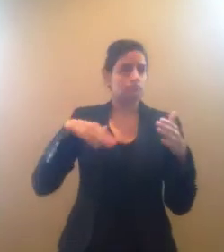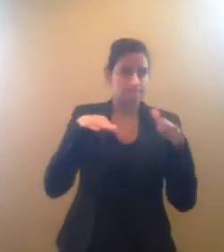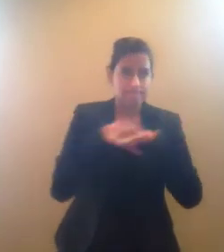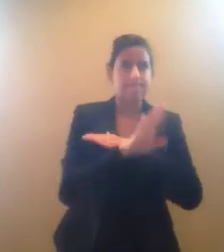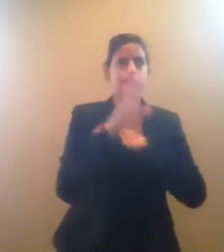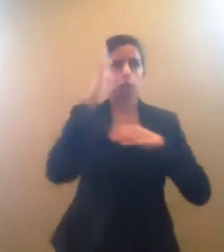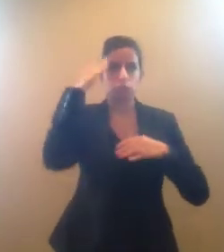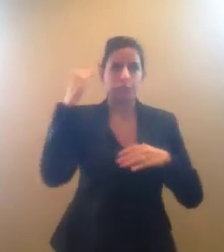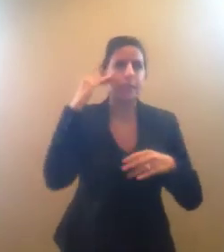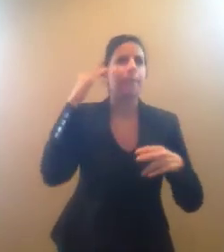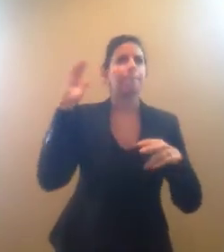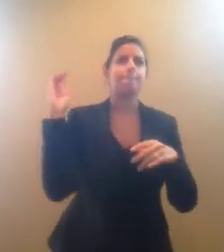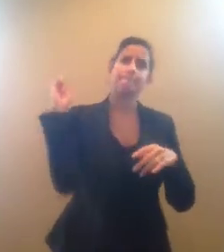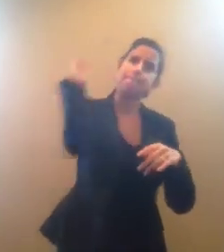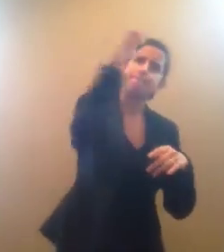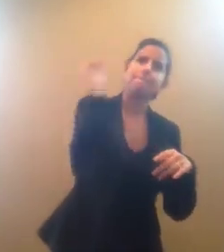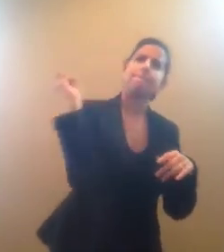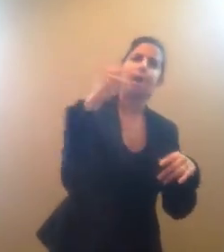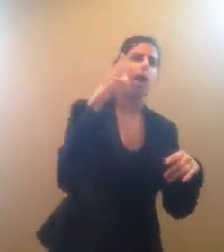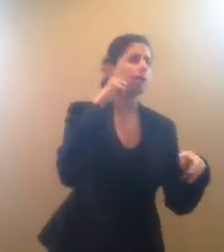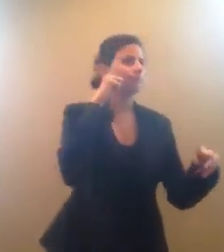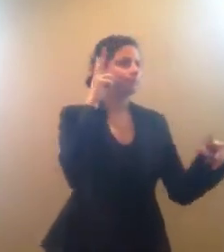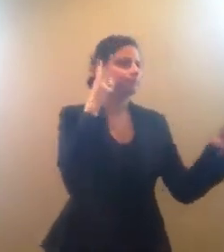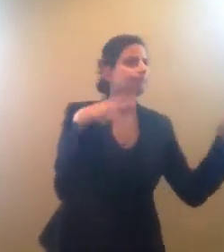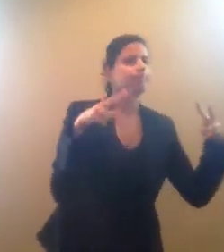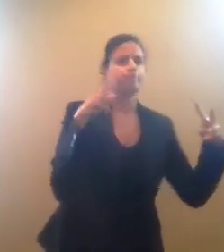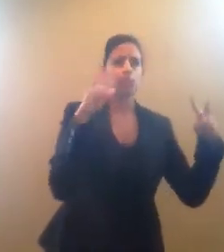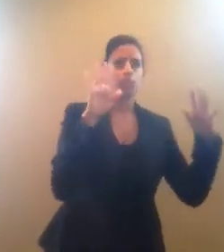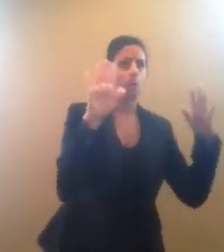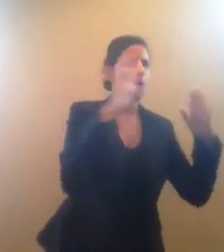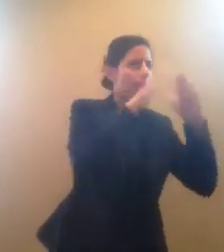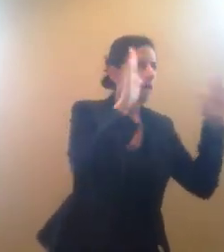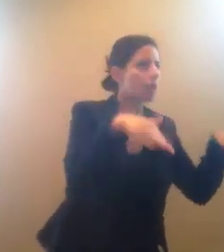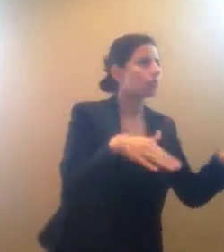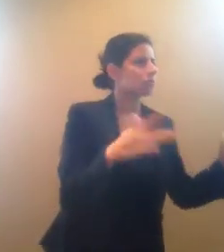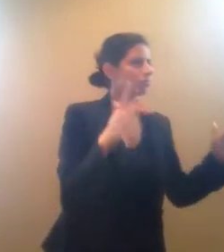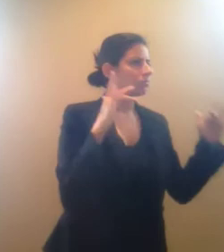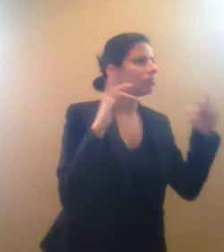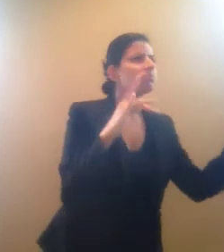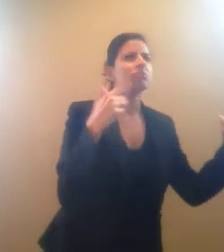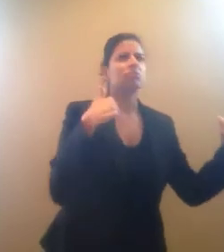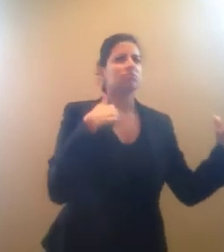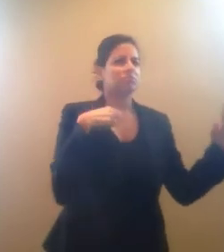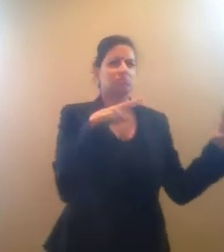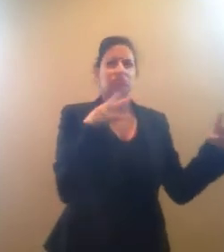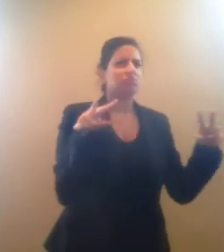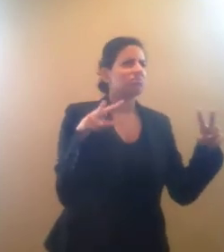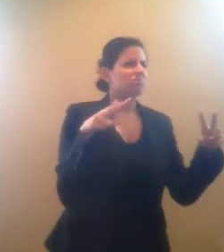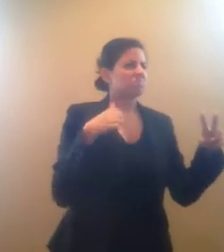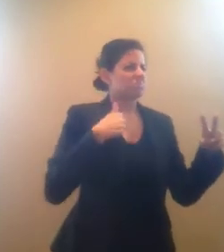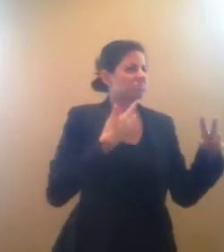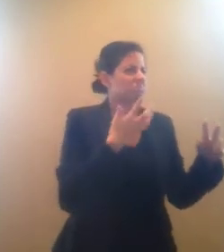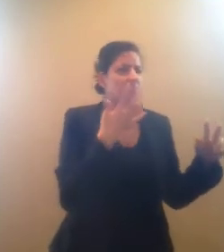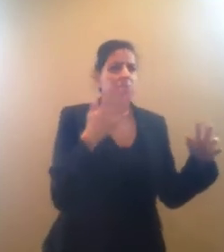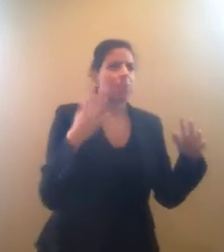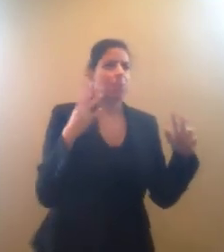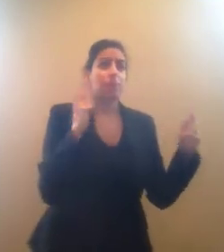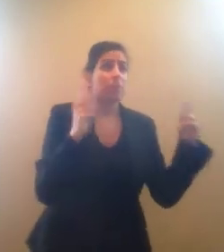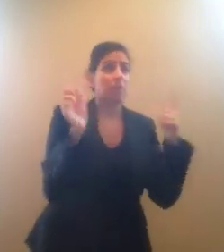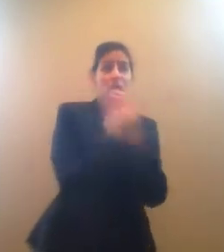empty. It was incredibly cold. No one in the village would tell me where Unsuk was because the grandmother had always hidden her from Westerners, and they had no idea about